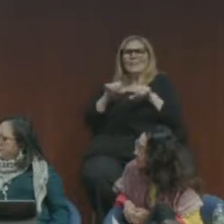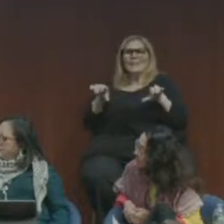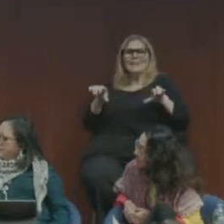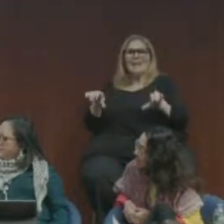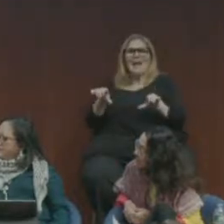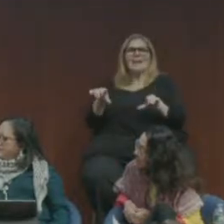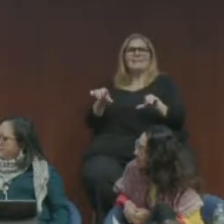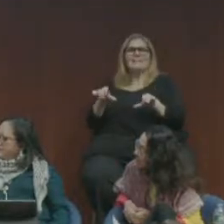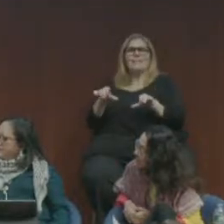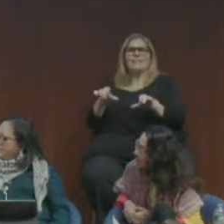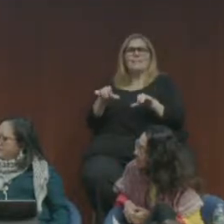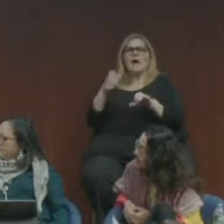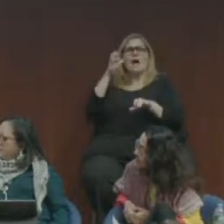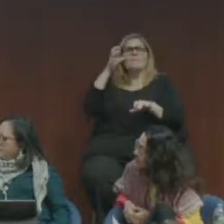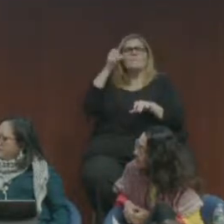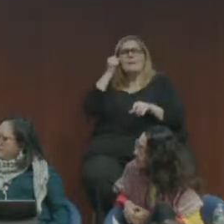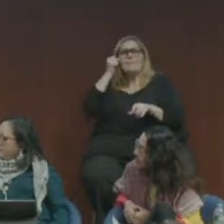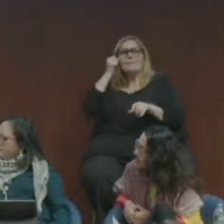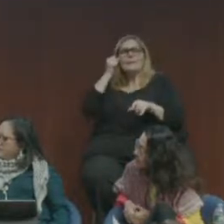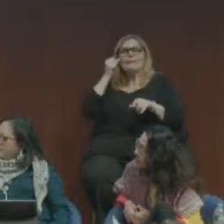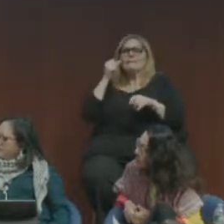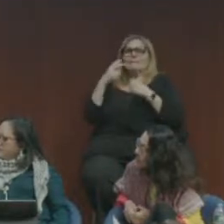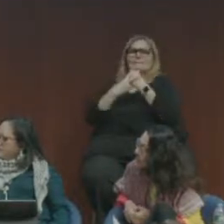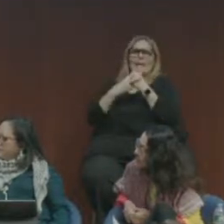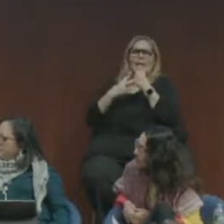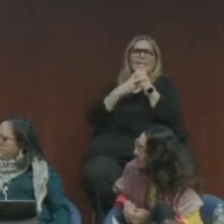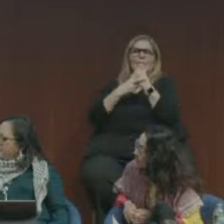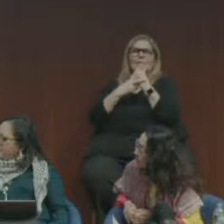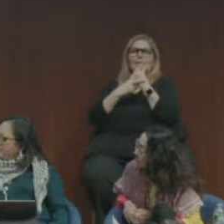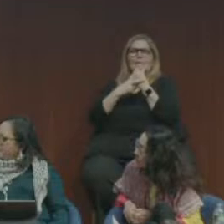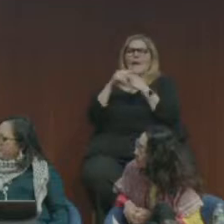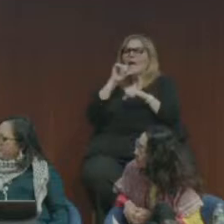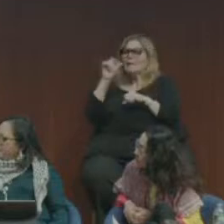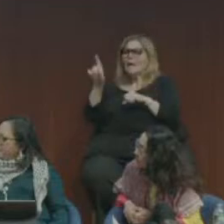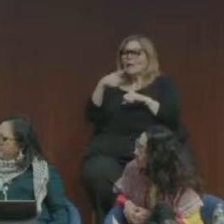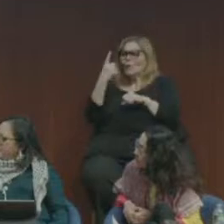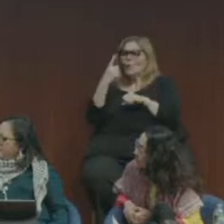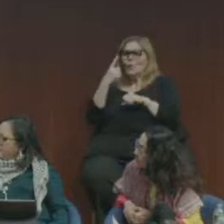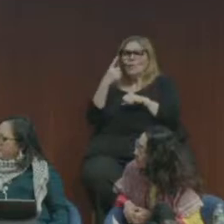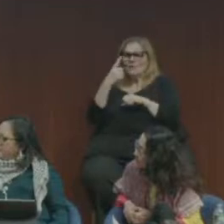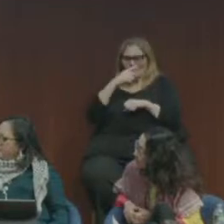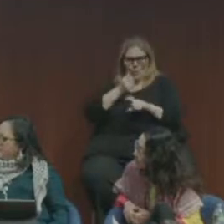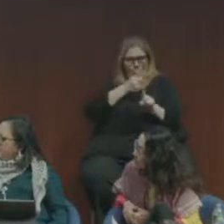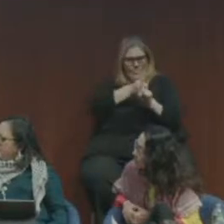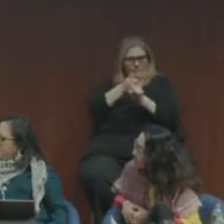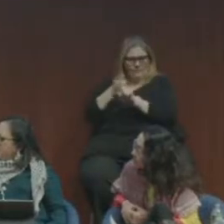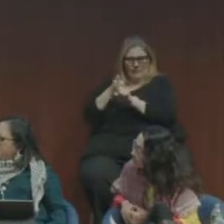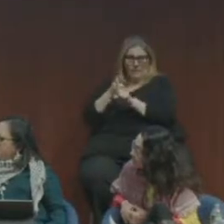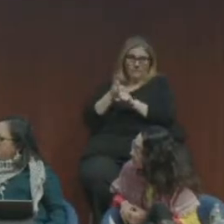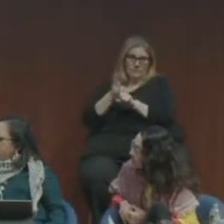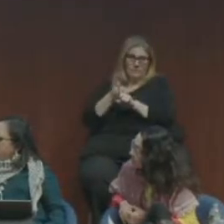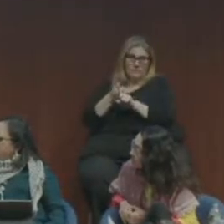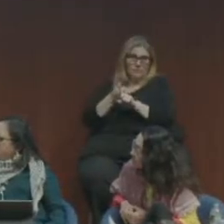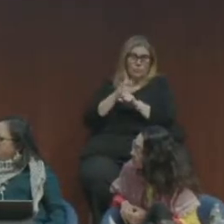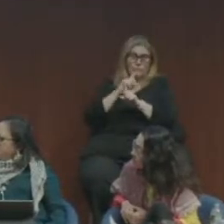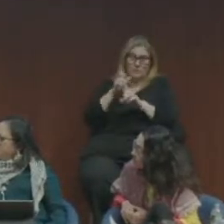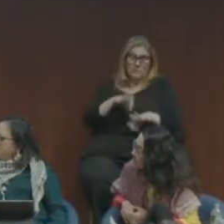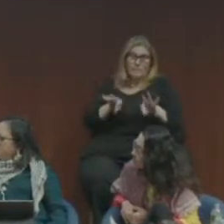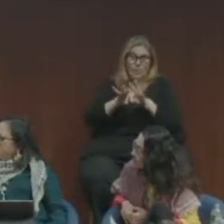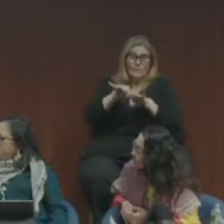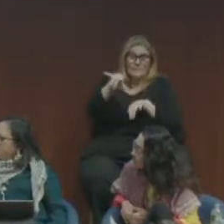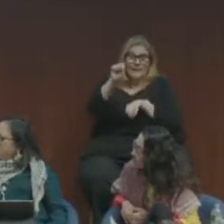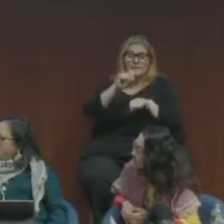of memory saving, not only for themselves, which is extremely important,